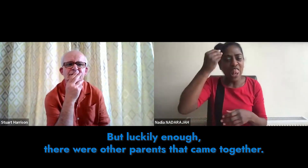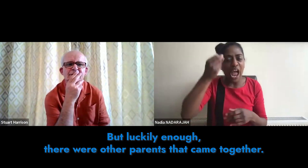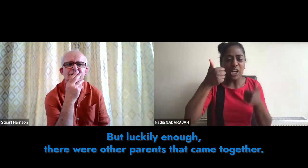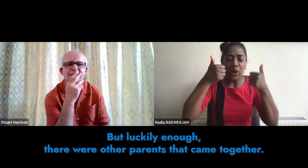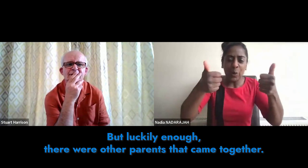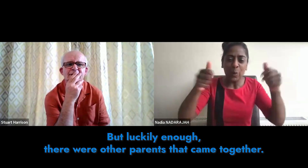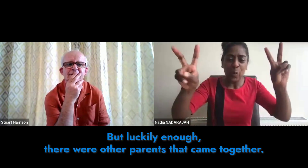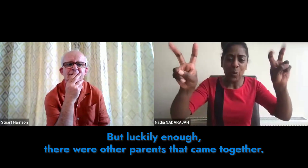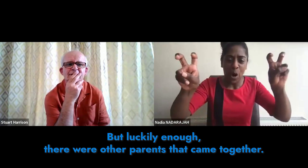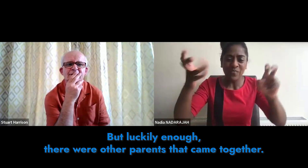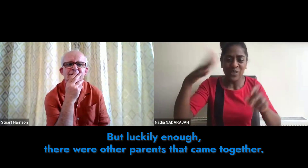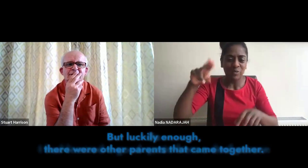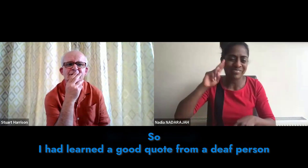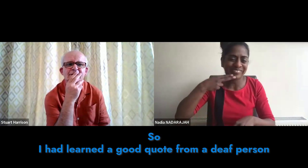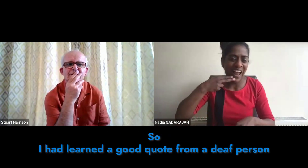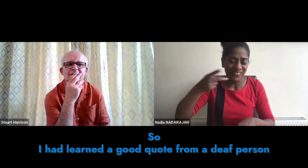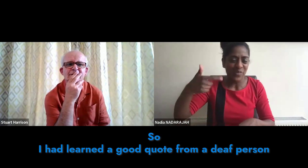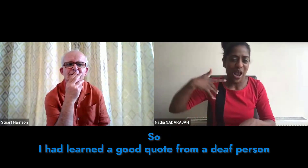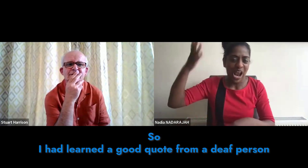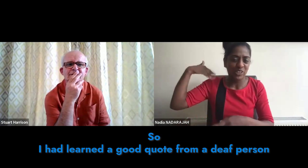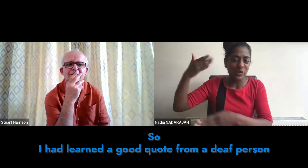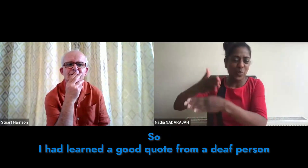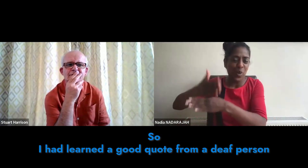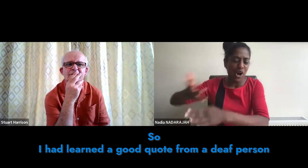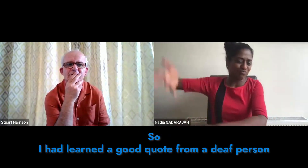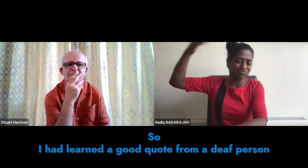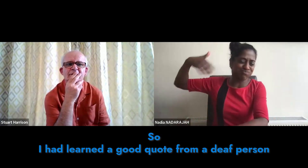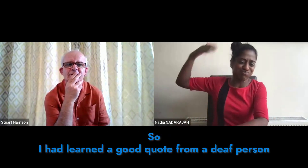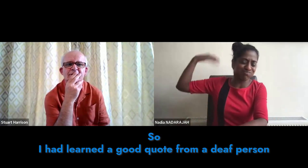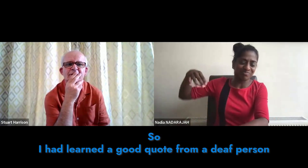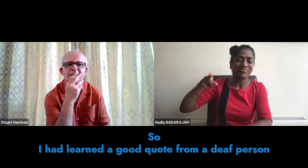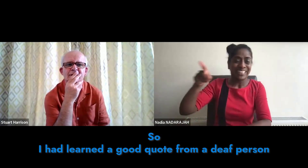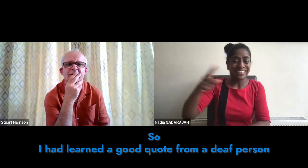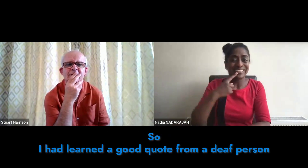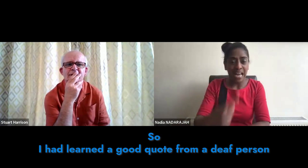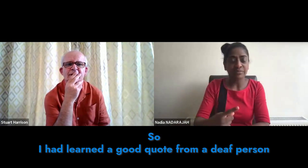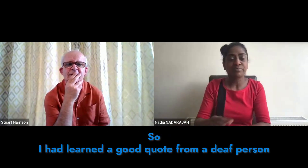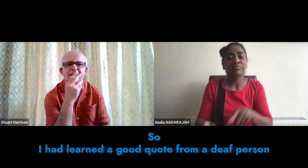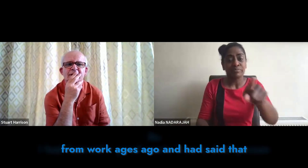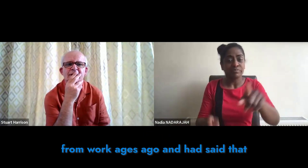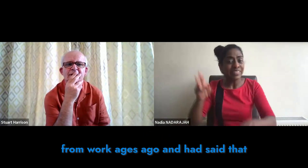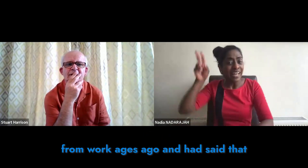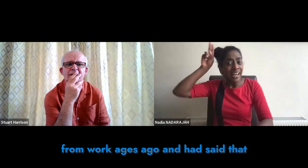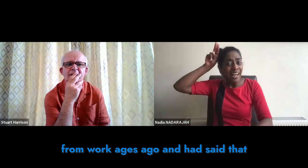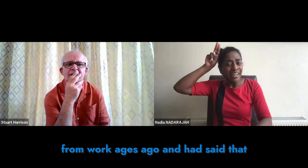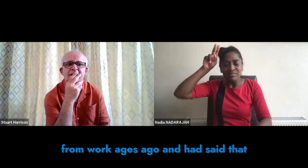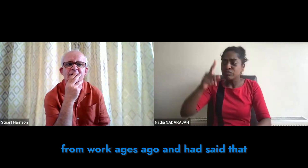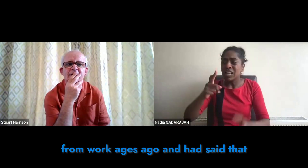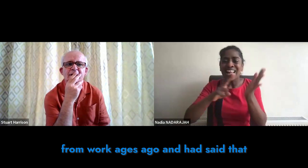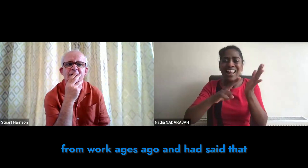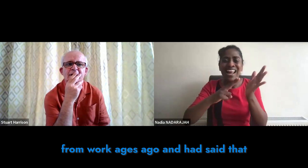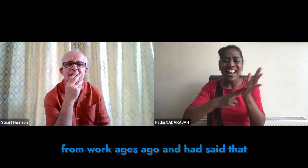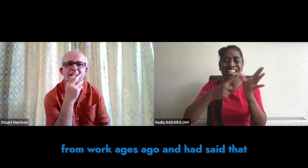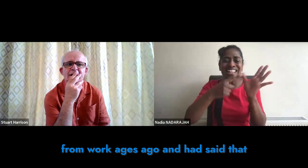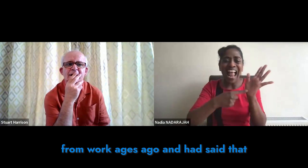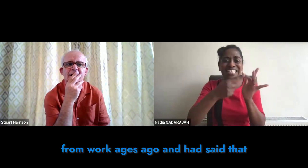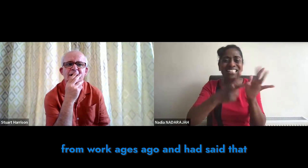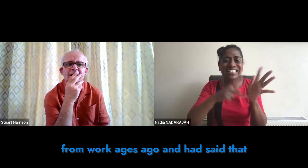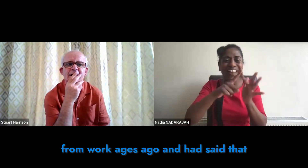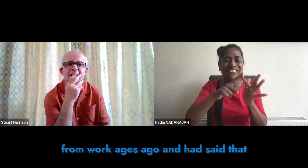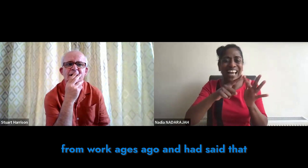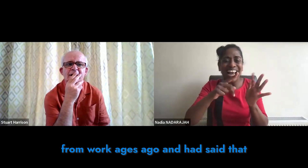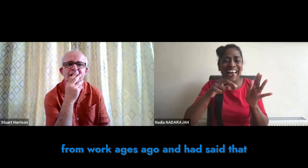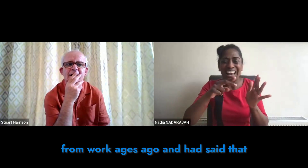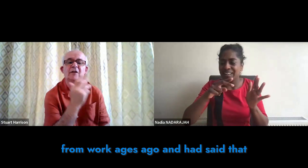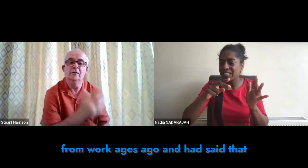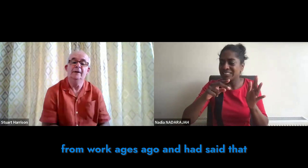other parents that came together. So I had learned a good quote from a deaf person from work ages ago, and had